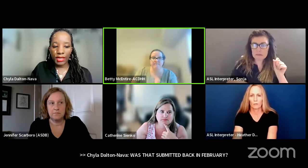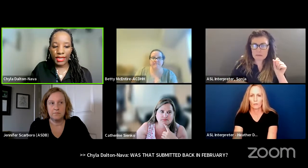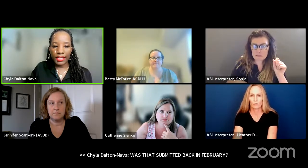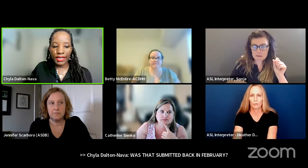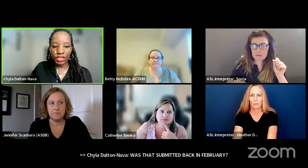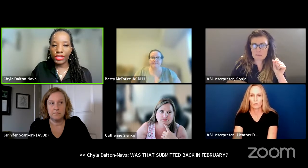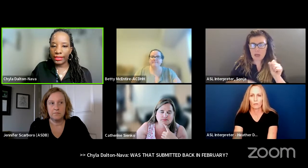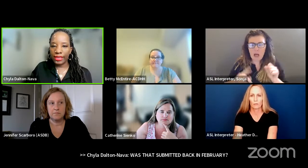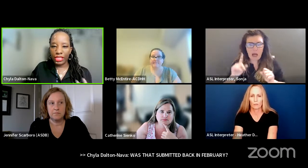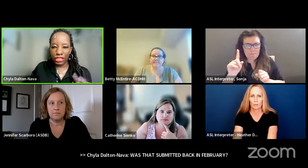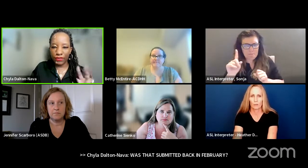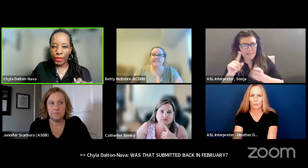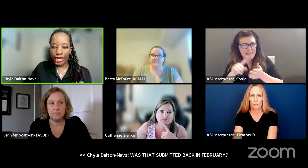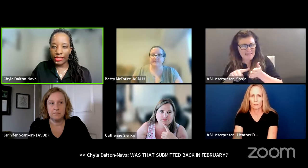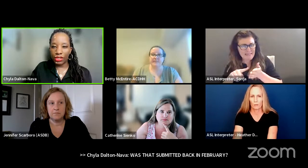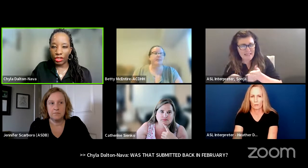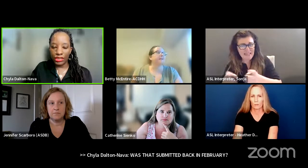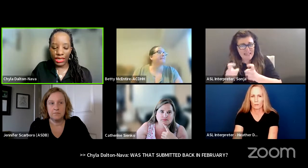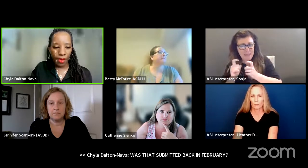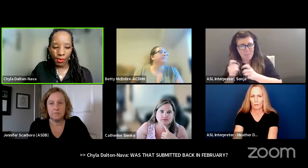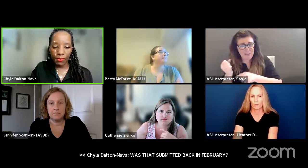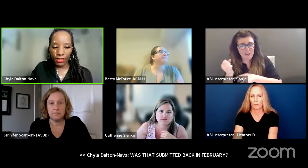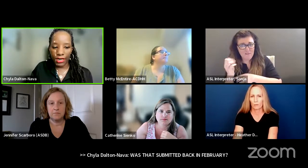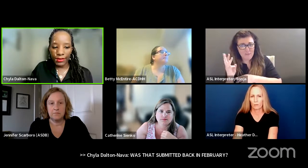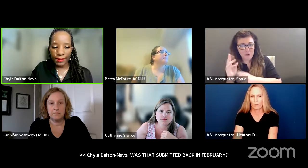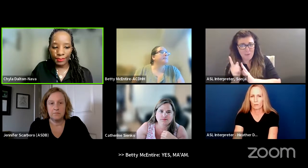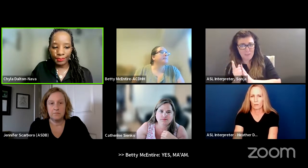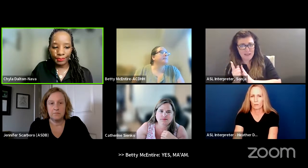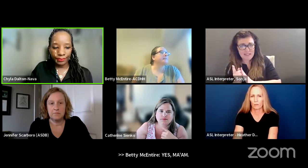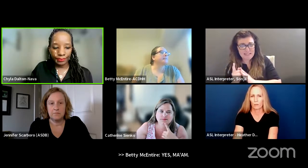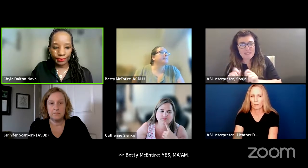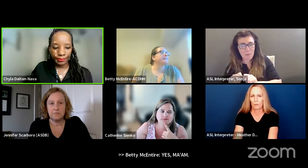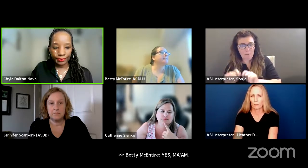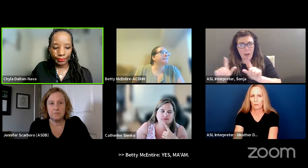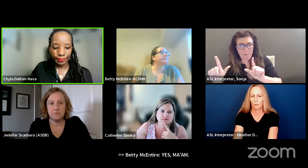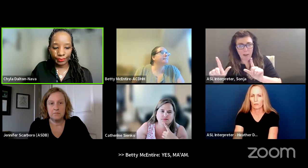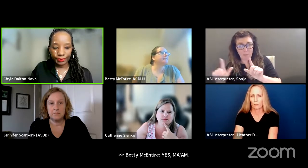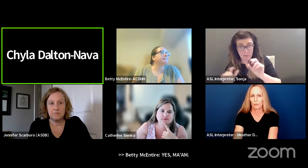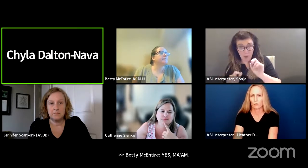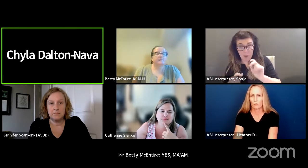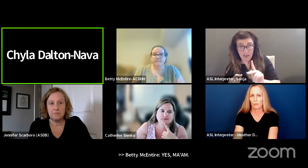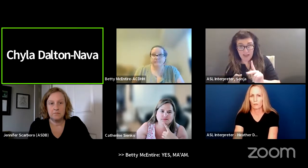I'm going to look into that and just give me just a few minutes and you should see it pop up for you guys, okay?